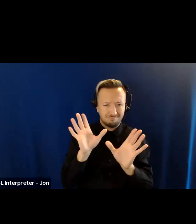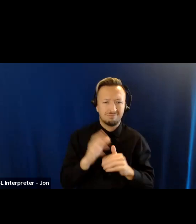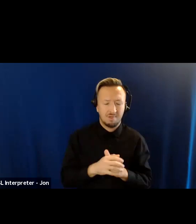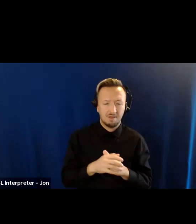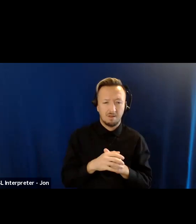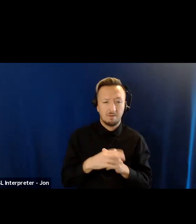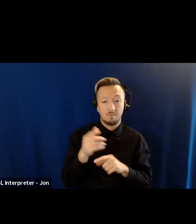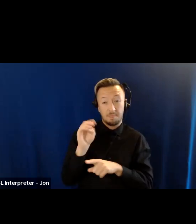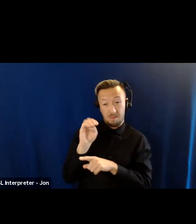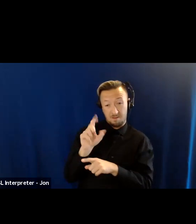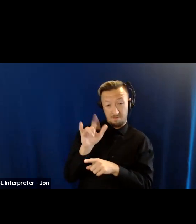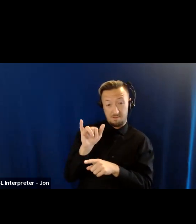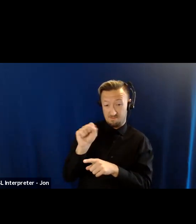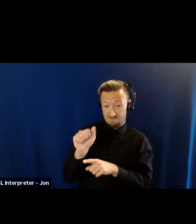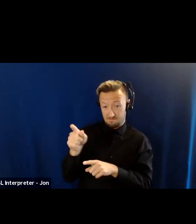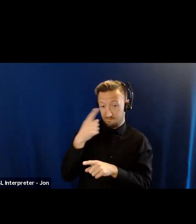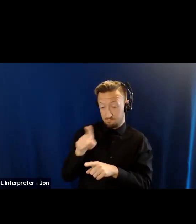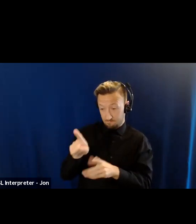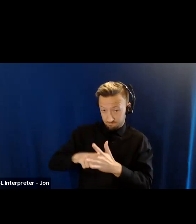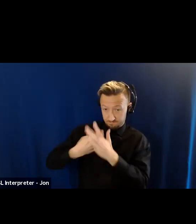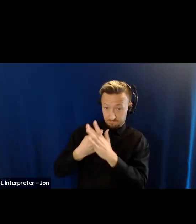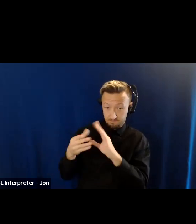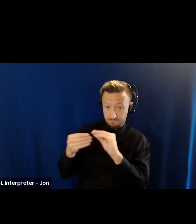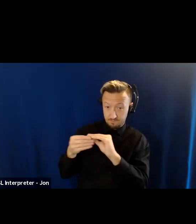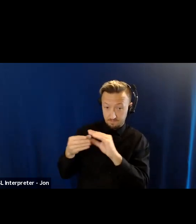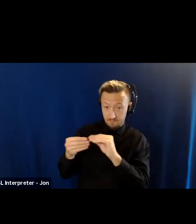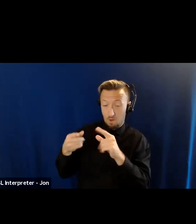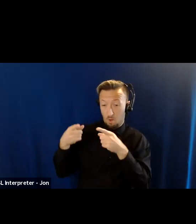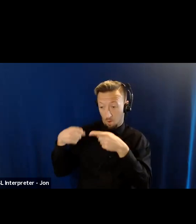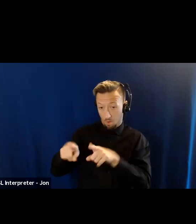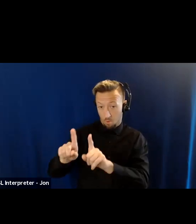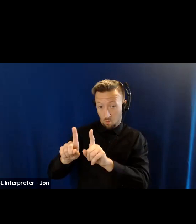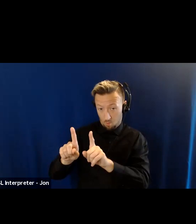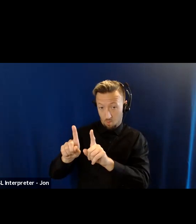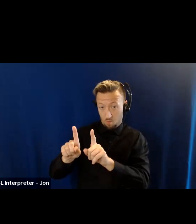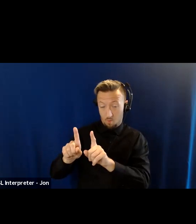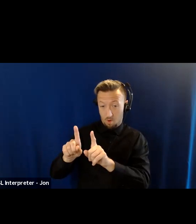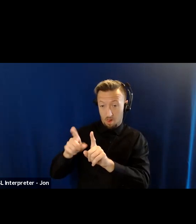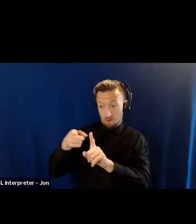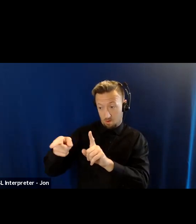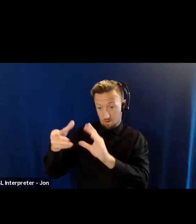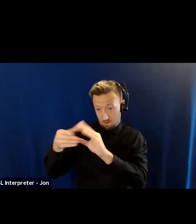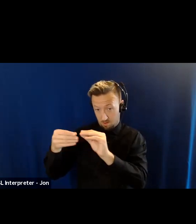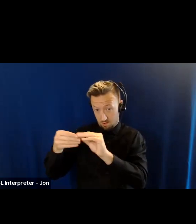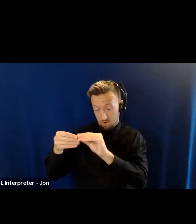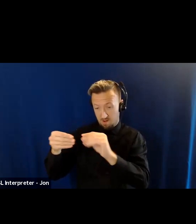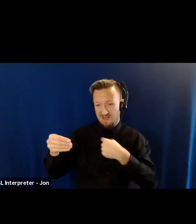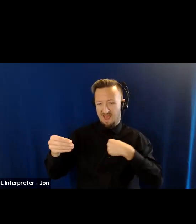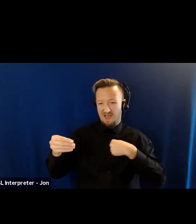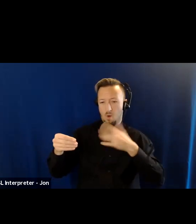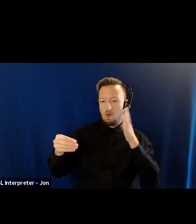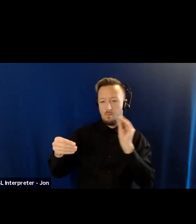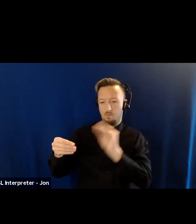like, Melissa, if you could get us started, and while you get started, I'll be putting a link into the chat on a report from the National Council